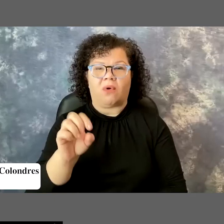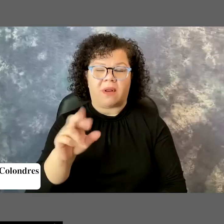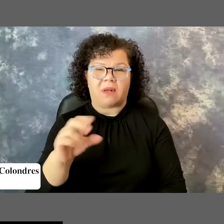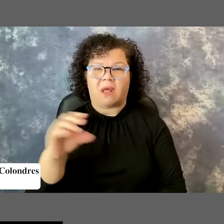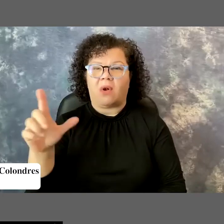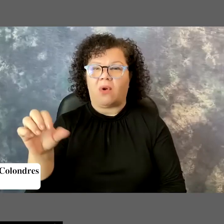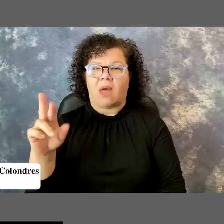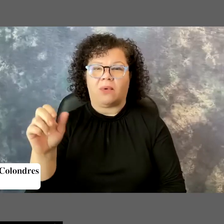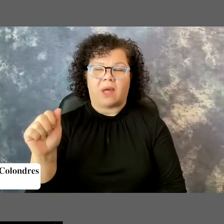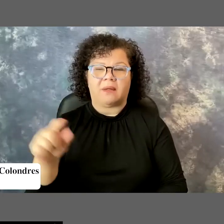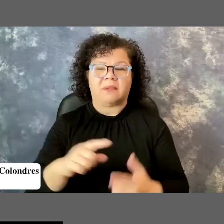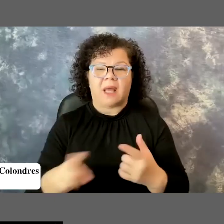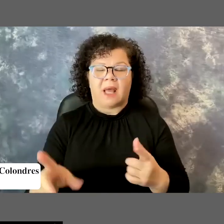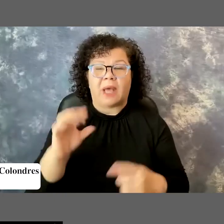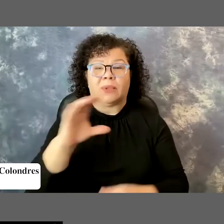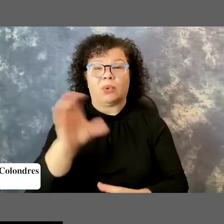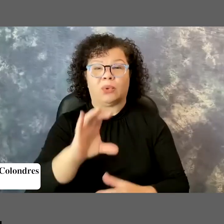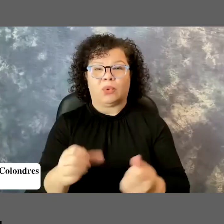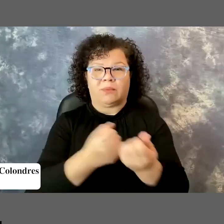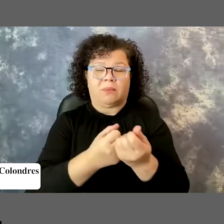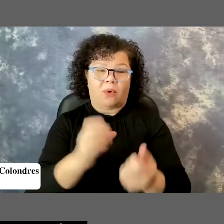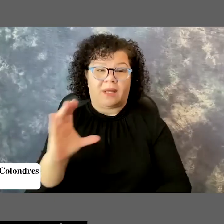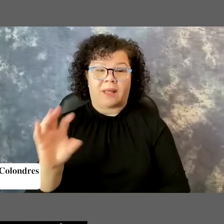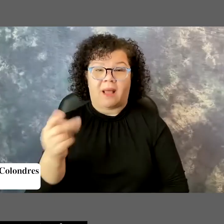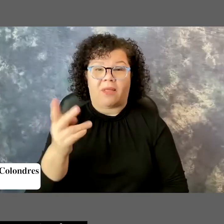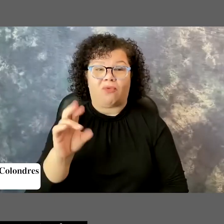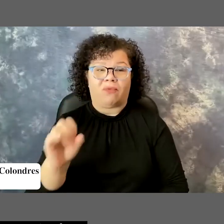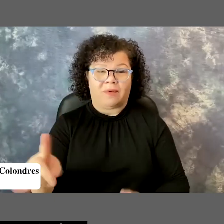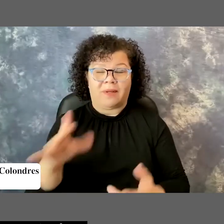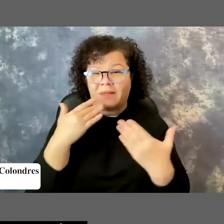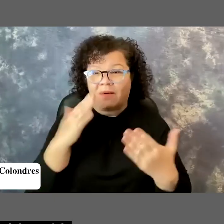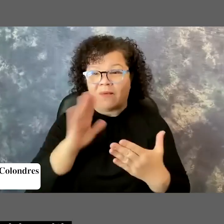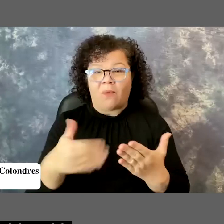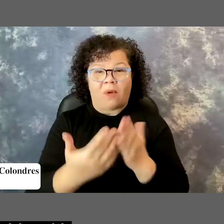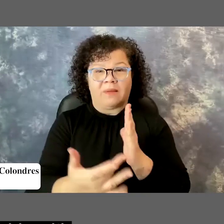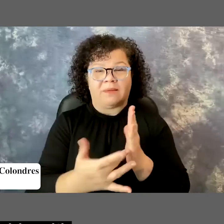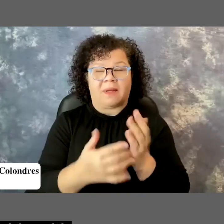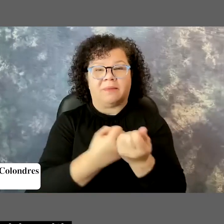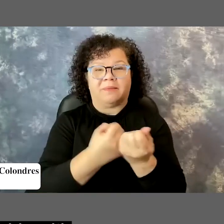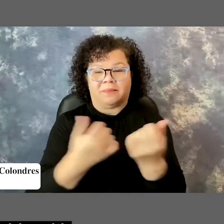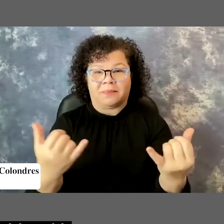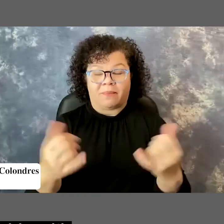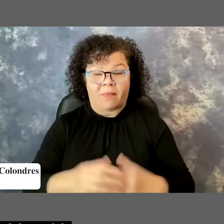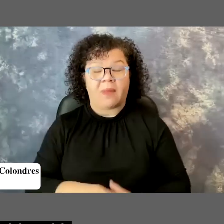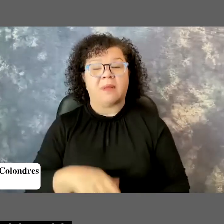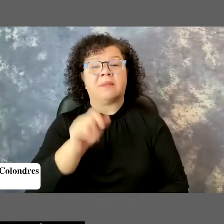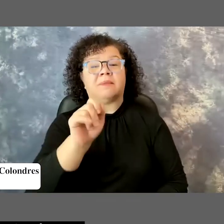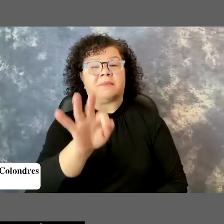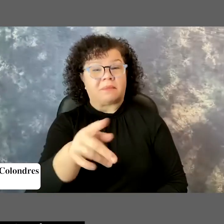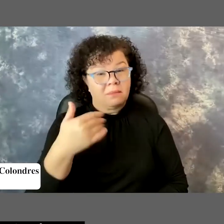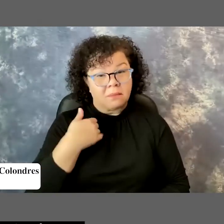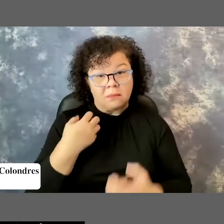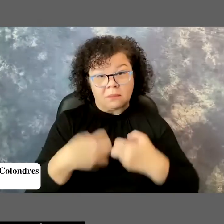to our Zoom support, Catherine. Thank you for helping us today. If you have any trouble with